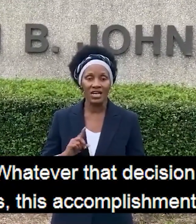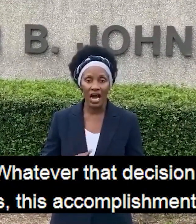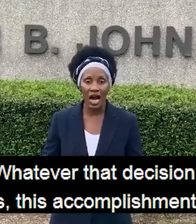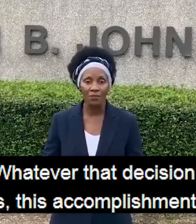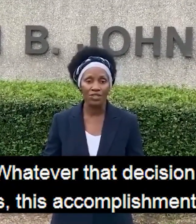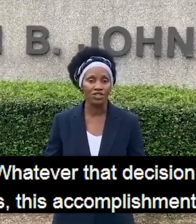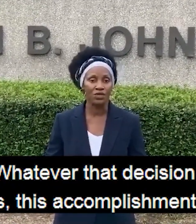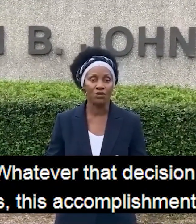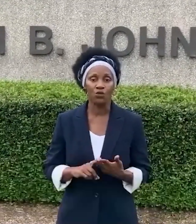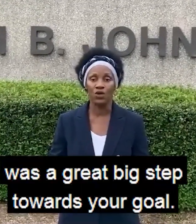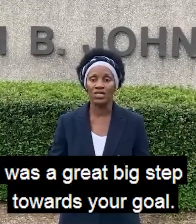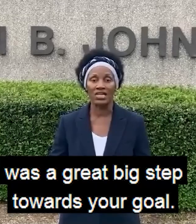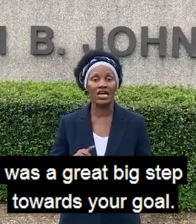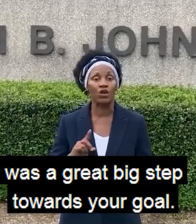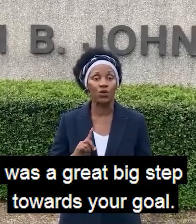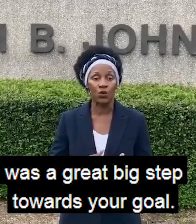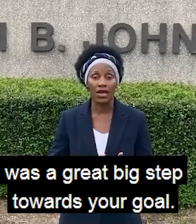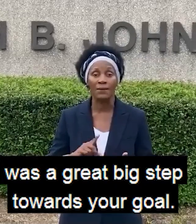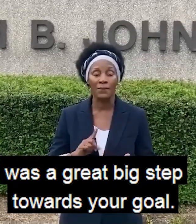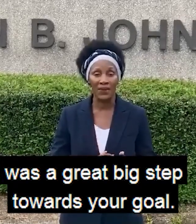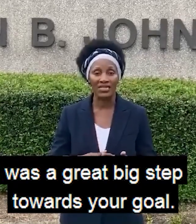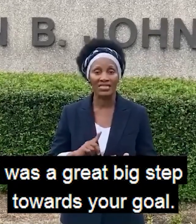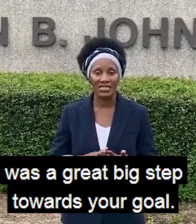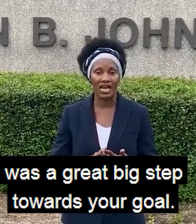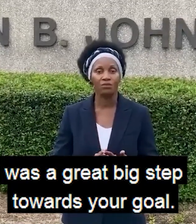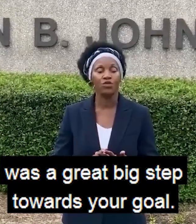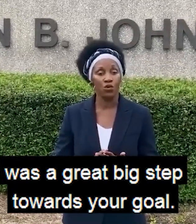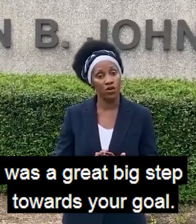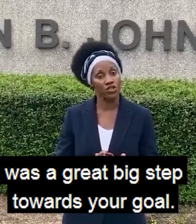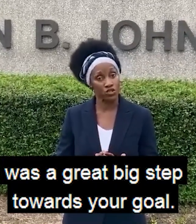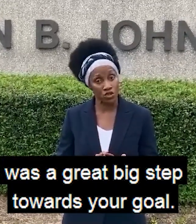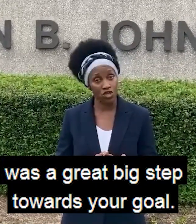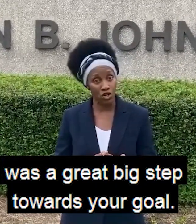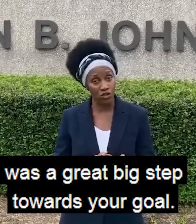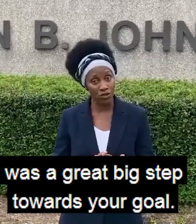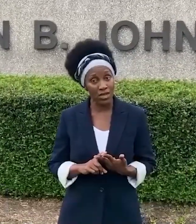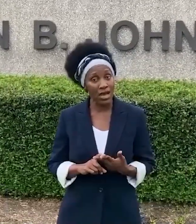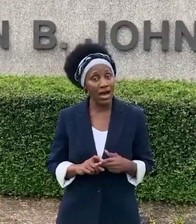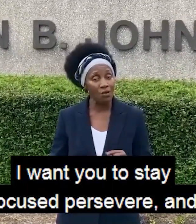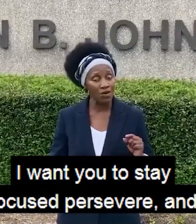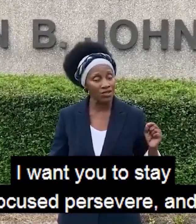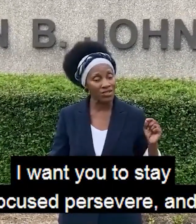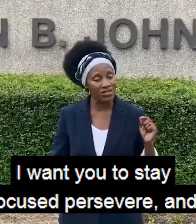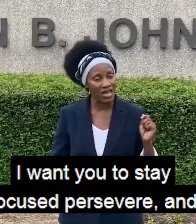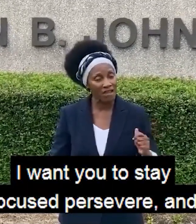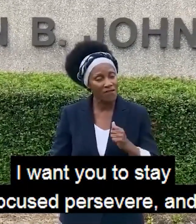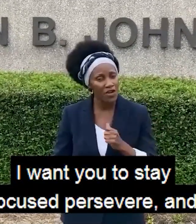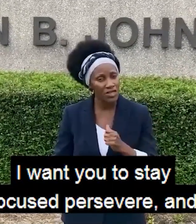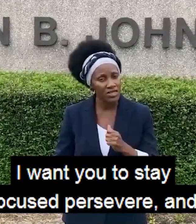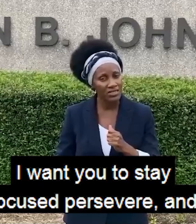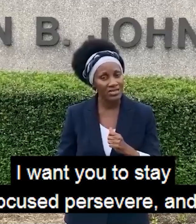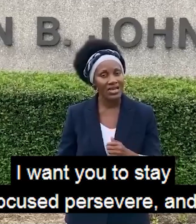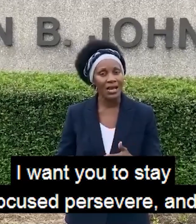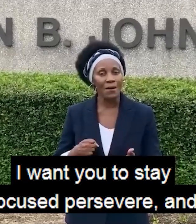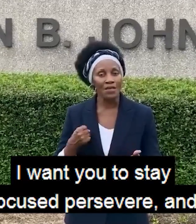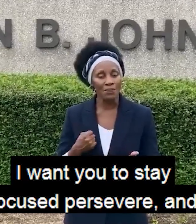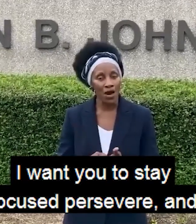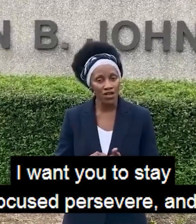this accomplishment was a great big step towards your goal. I want you to stay